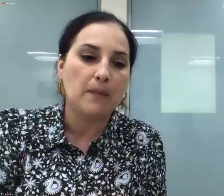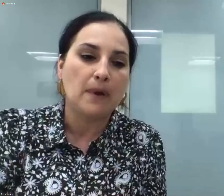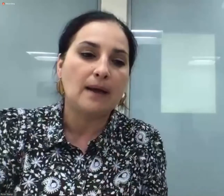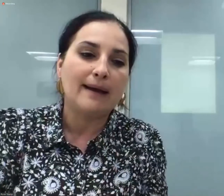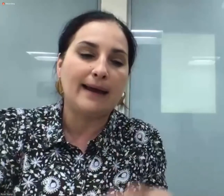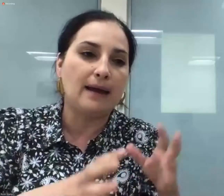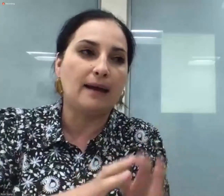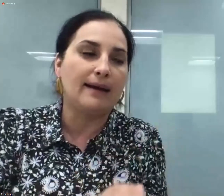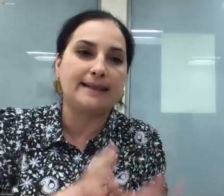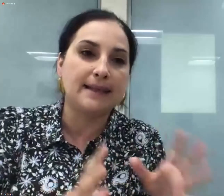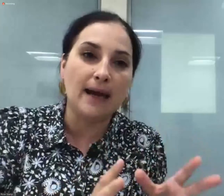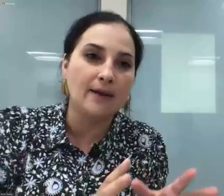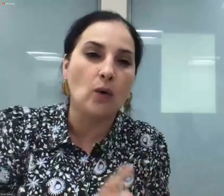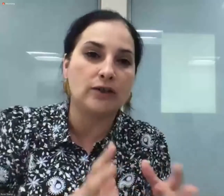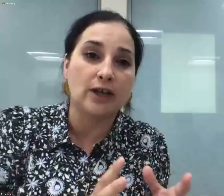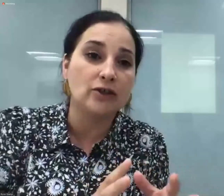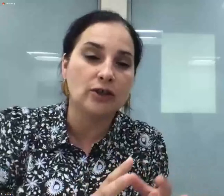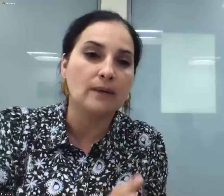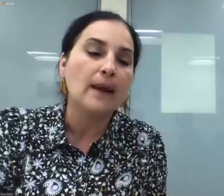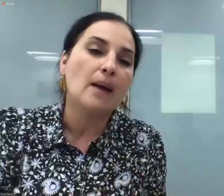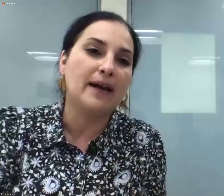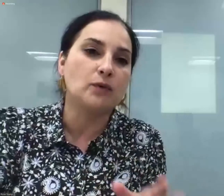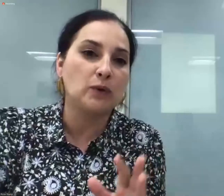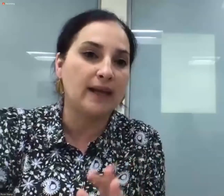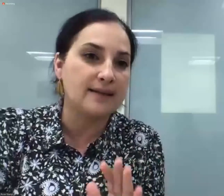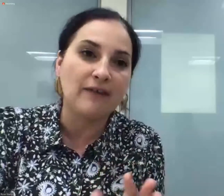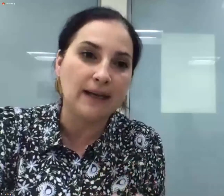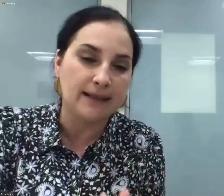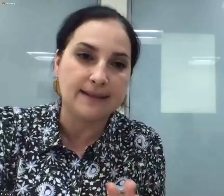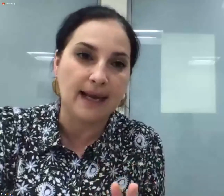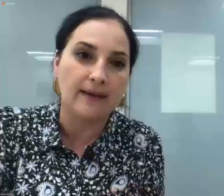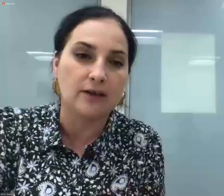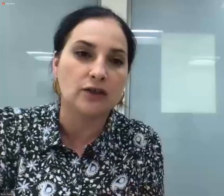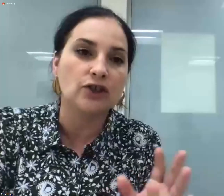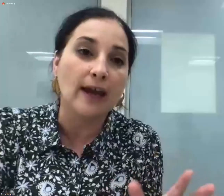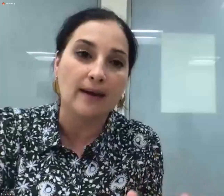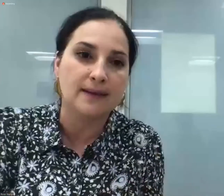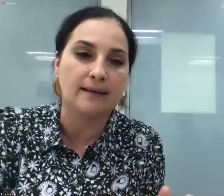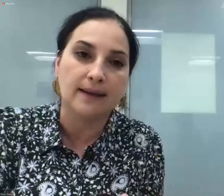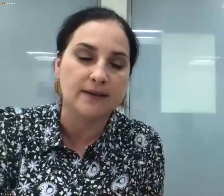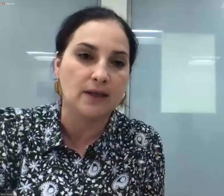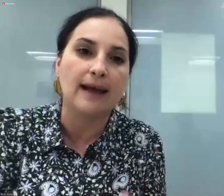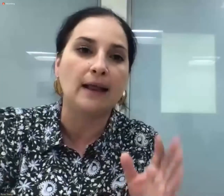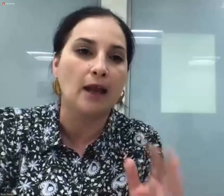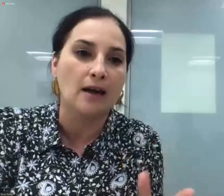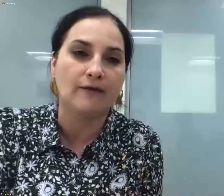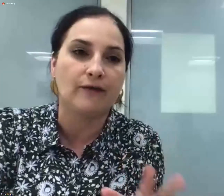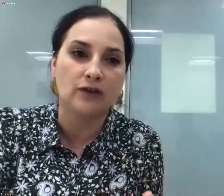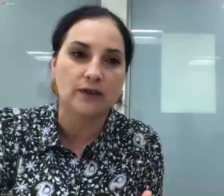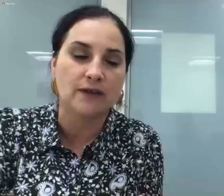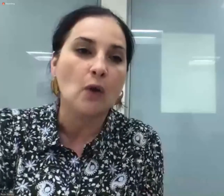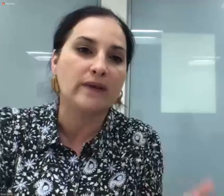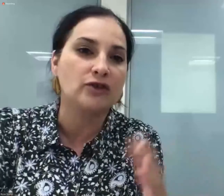a sign or a gesture. But what we can definitely say that it shares at least a lot